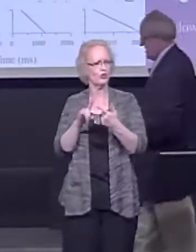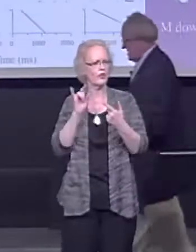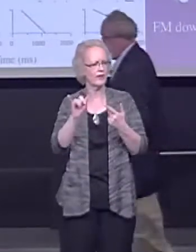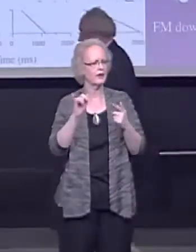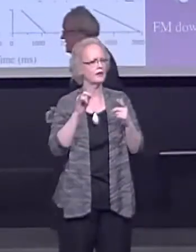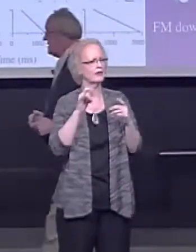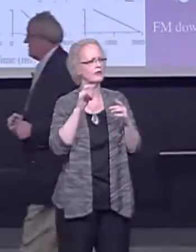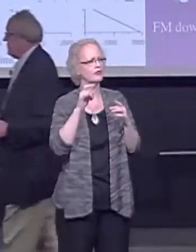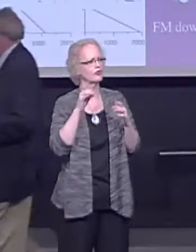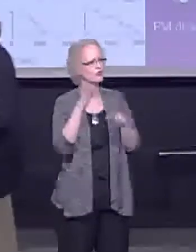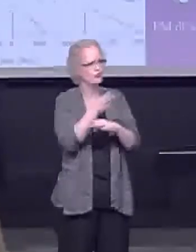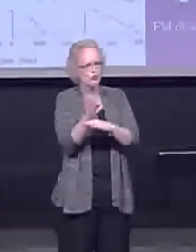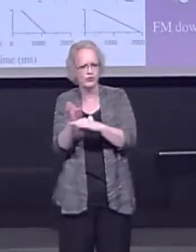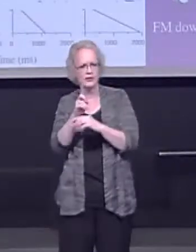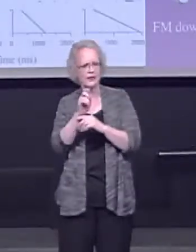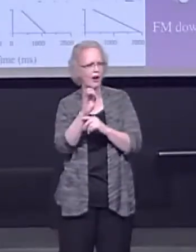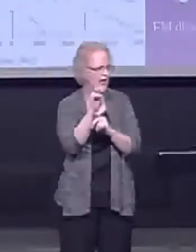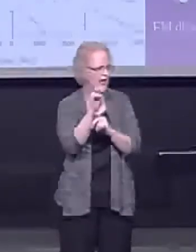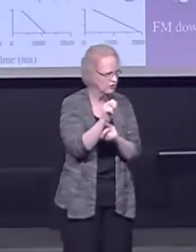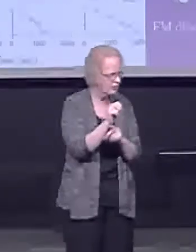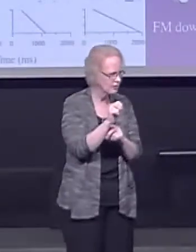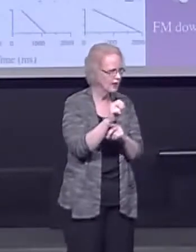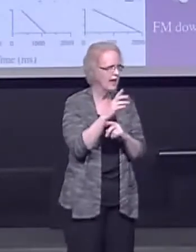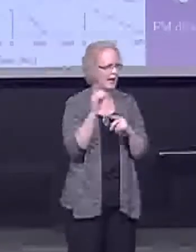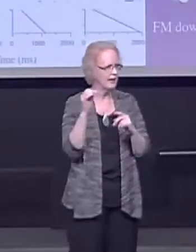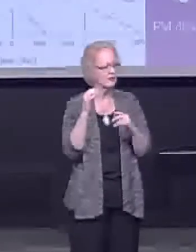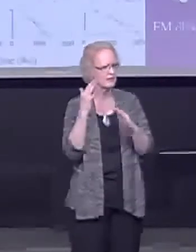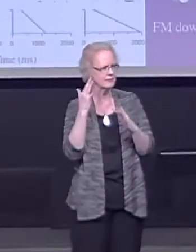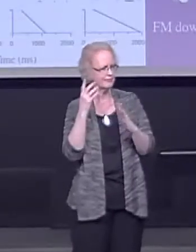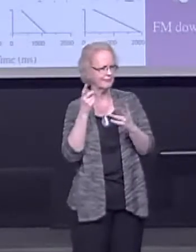try and play a sound for you here, if I can.